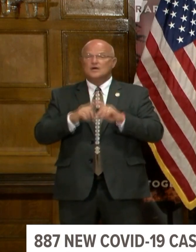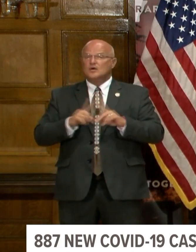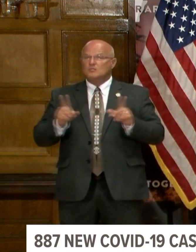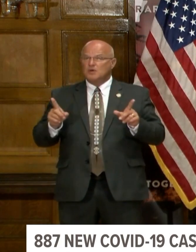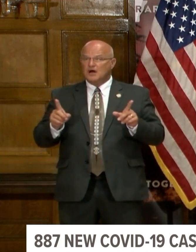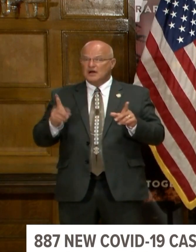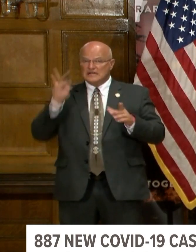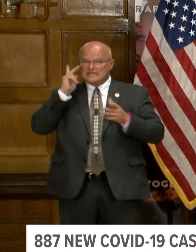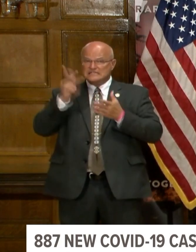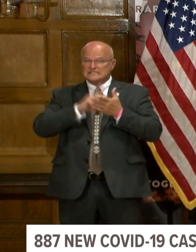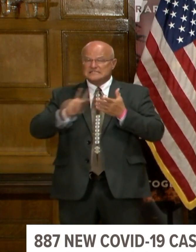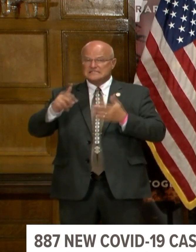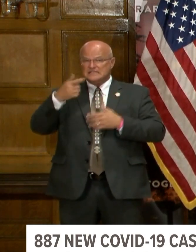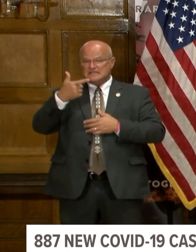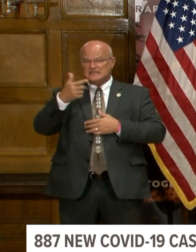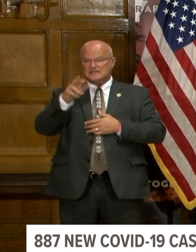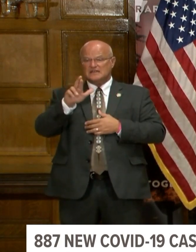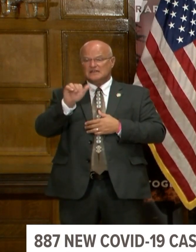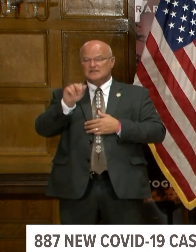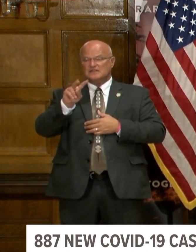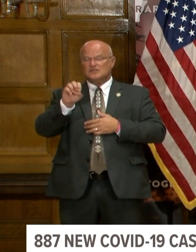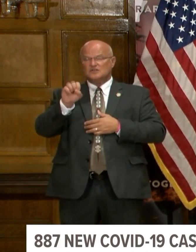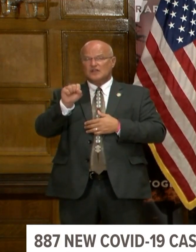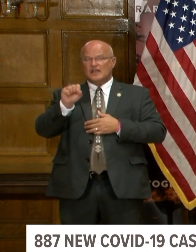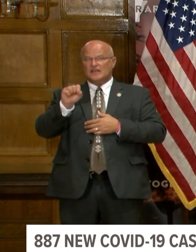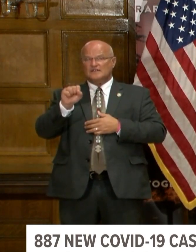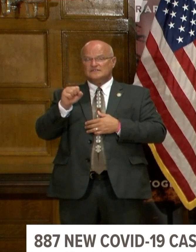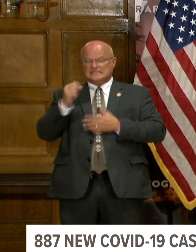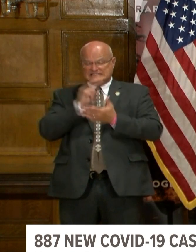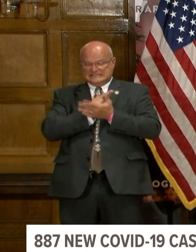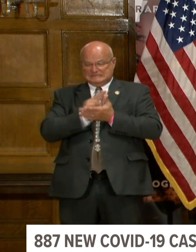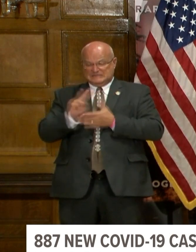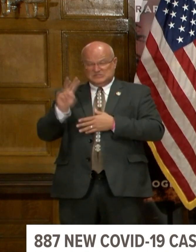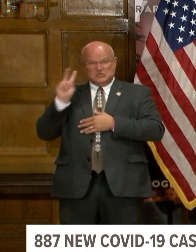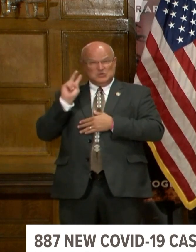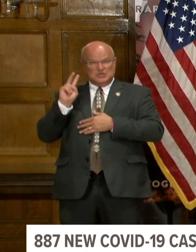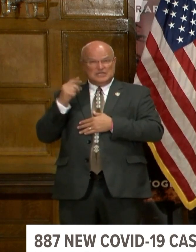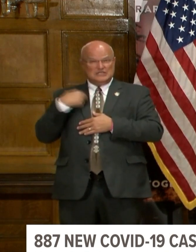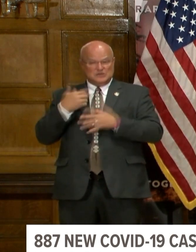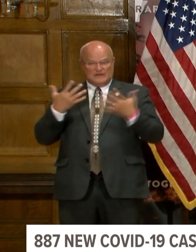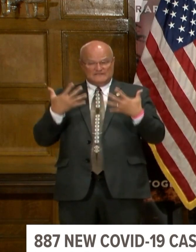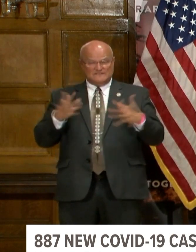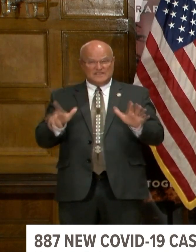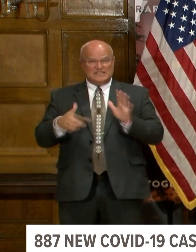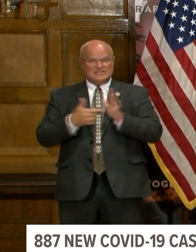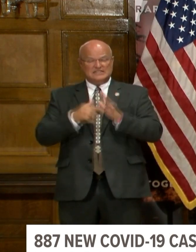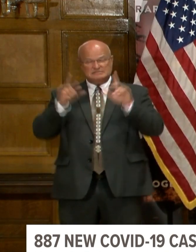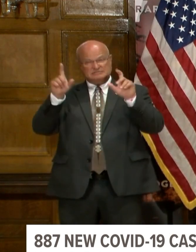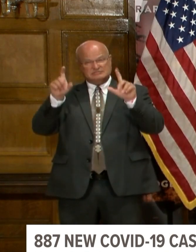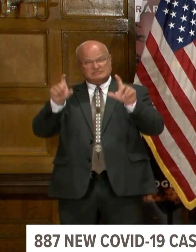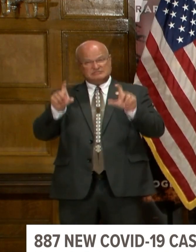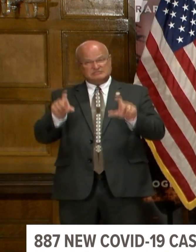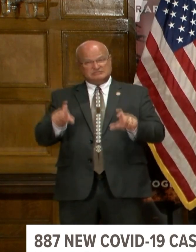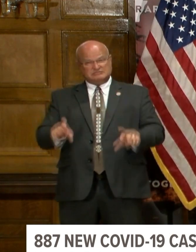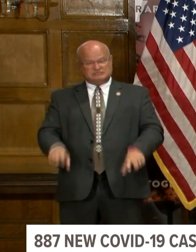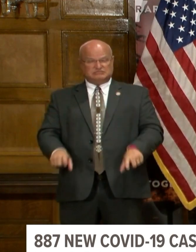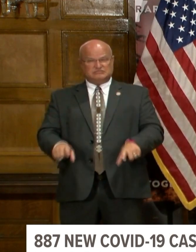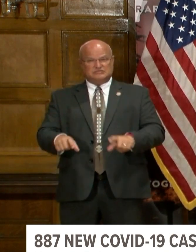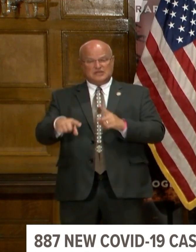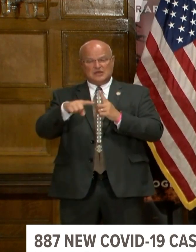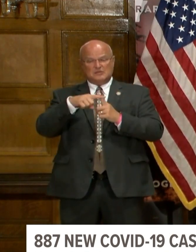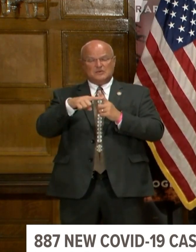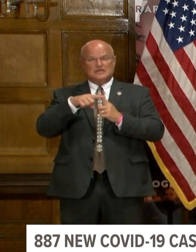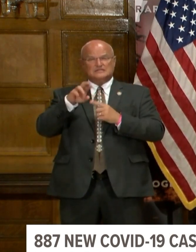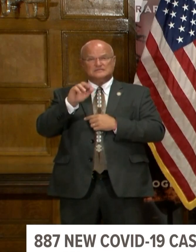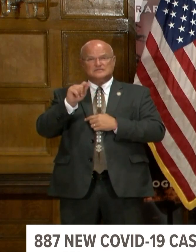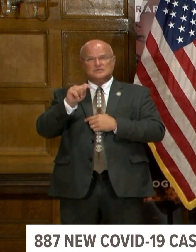as Secretary Graves will point out, over the last 2 weeks, as we finish this mass testing effort, the